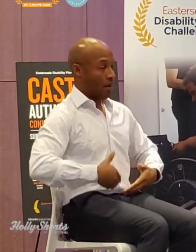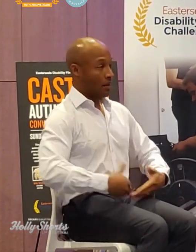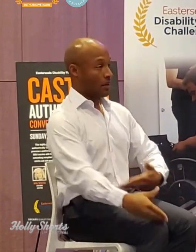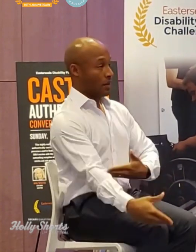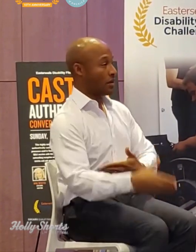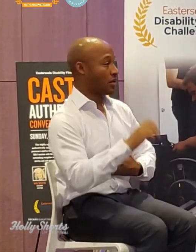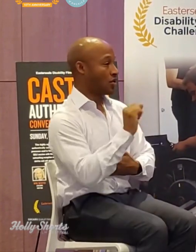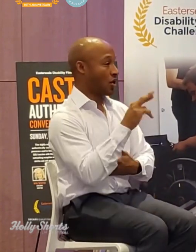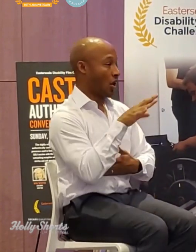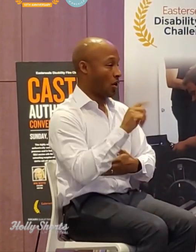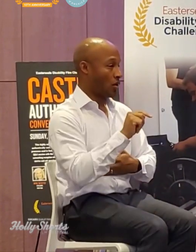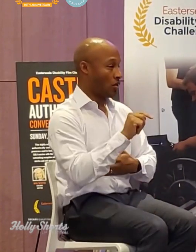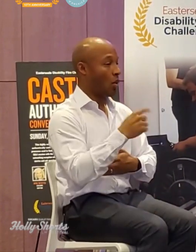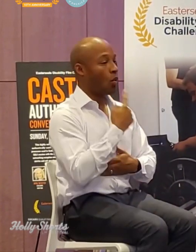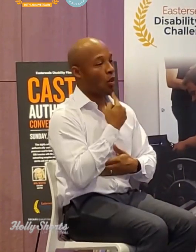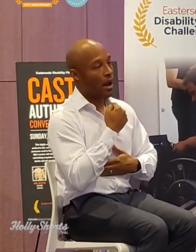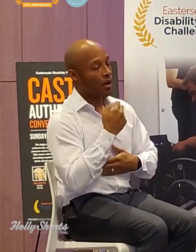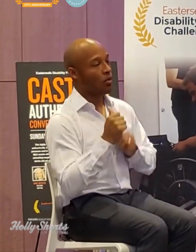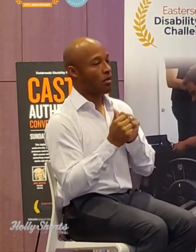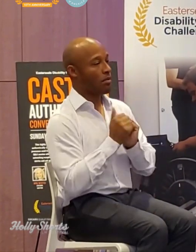well.